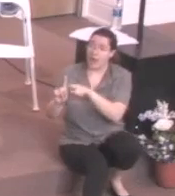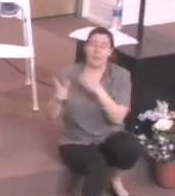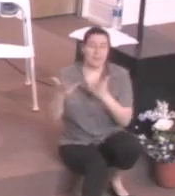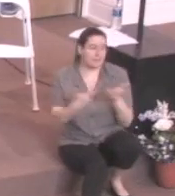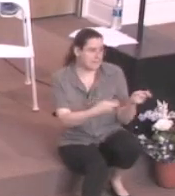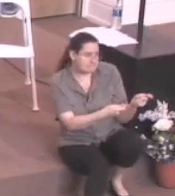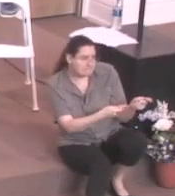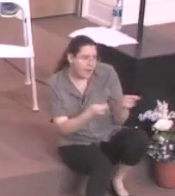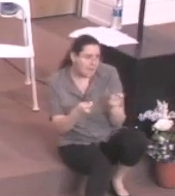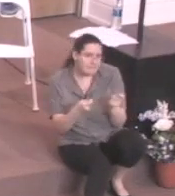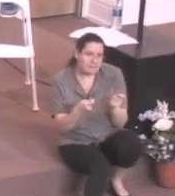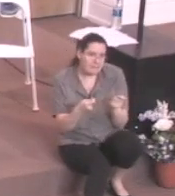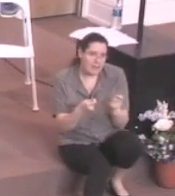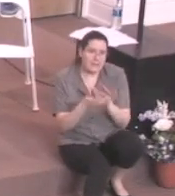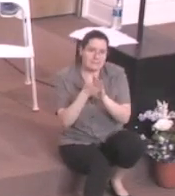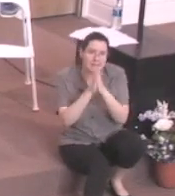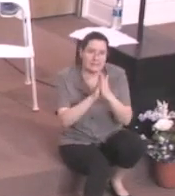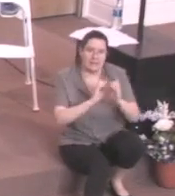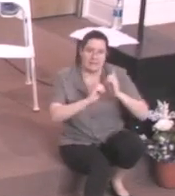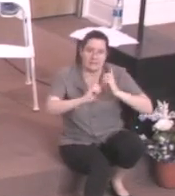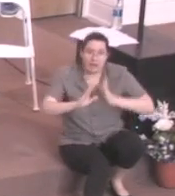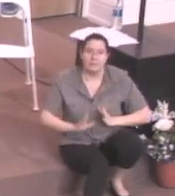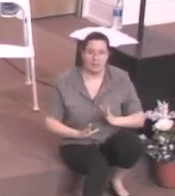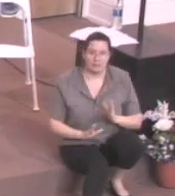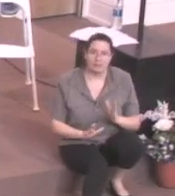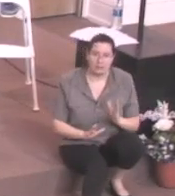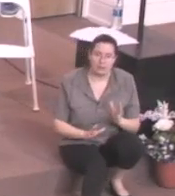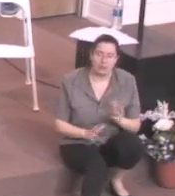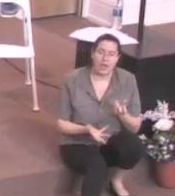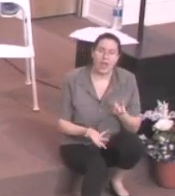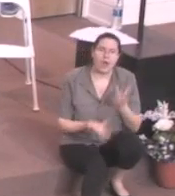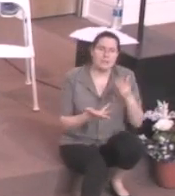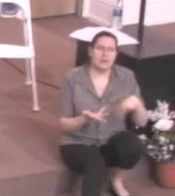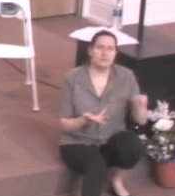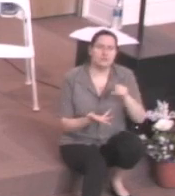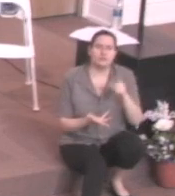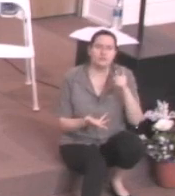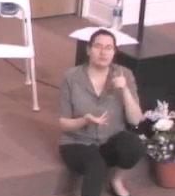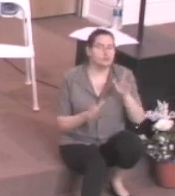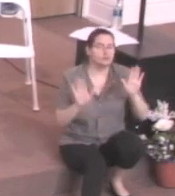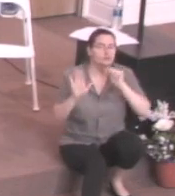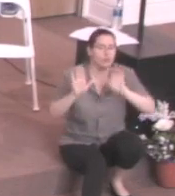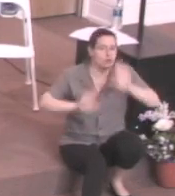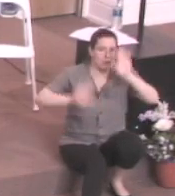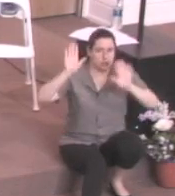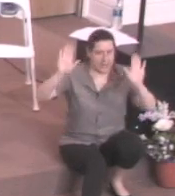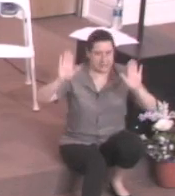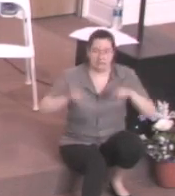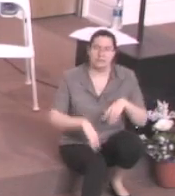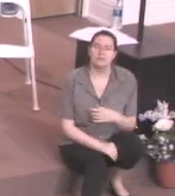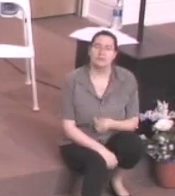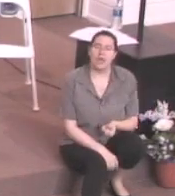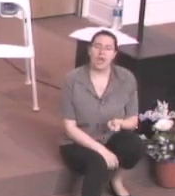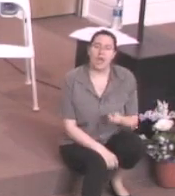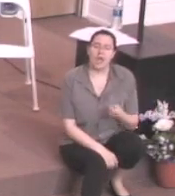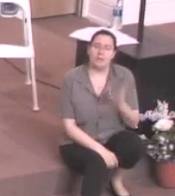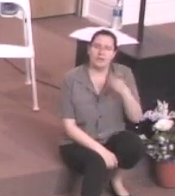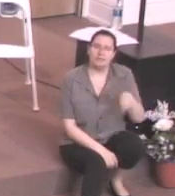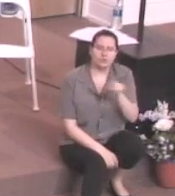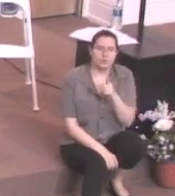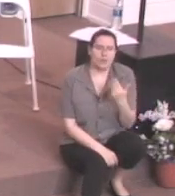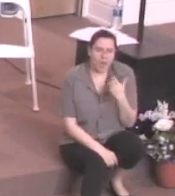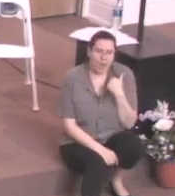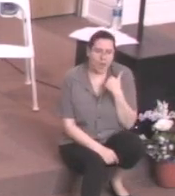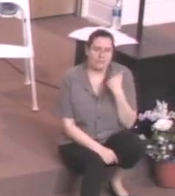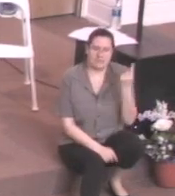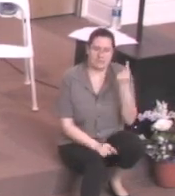a disciple. How many people here, don't raise your hands, have somebody discipling you